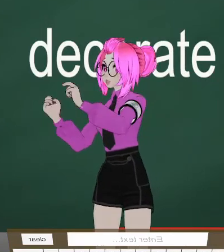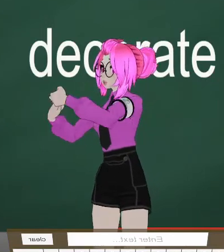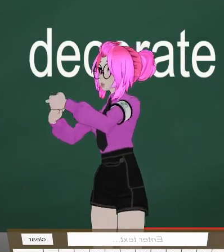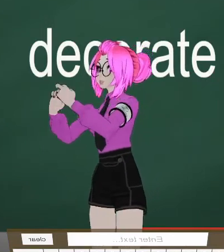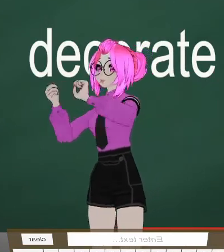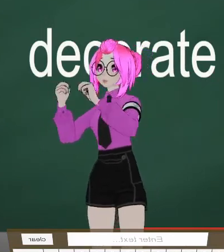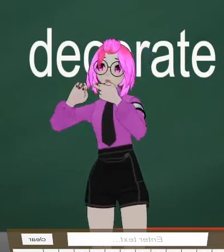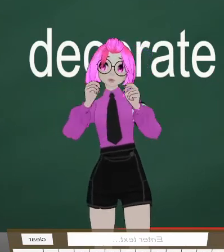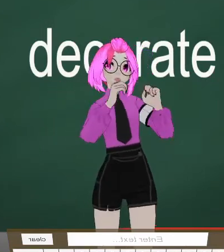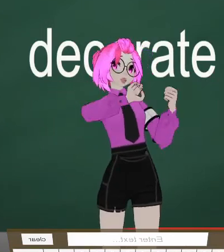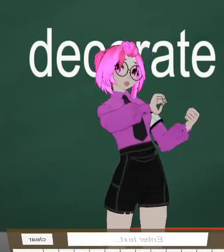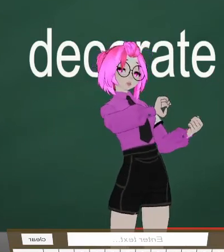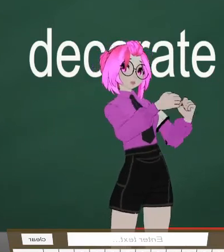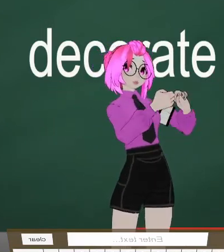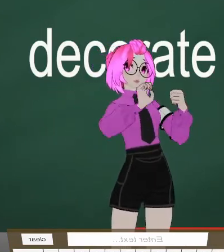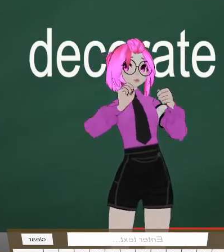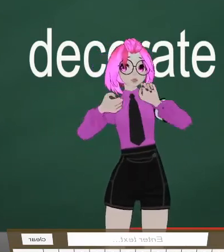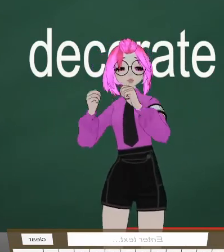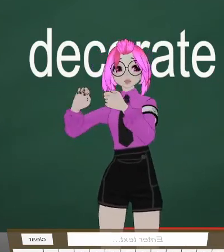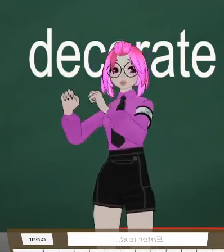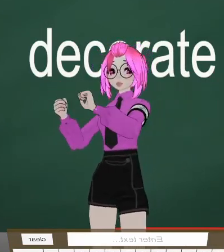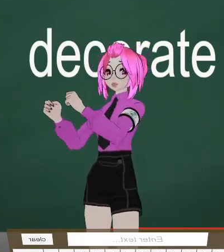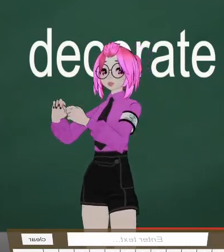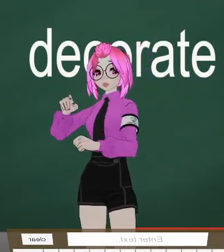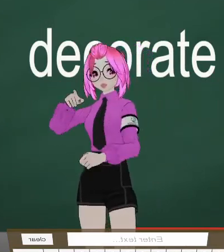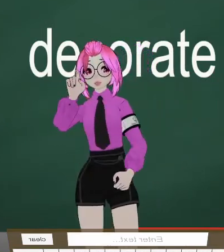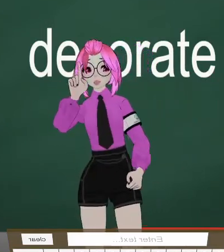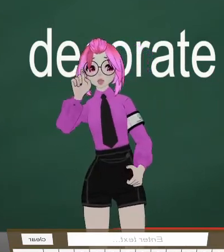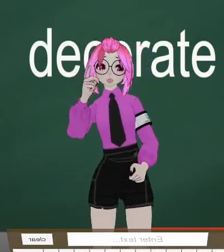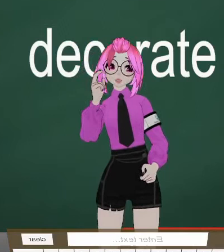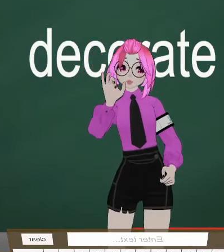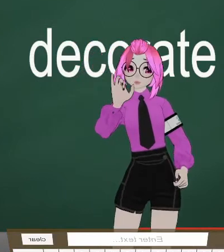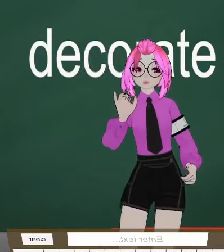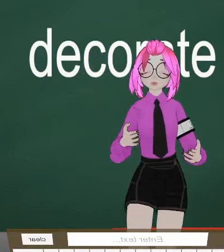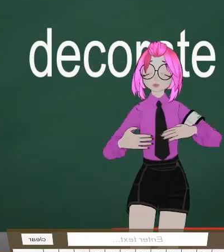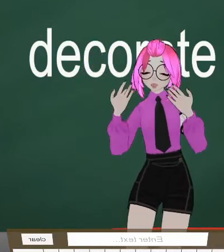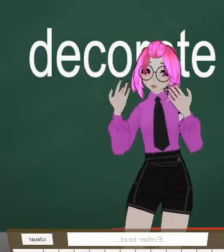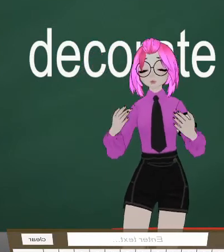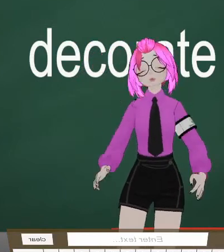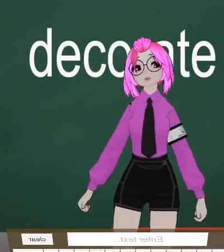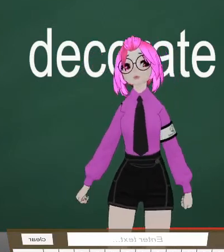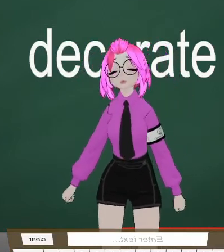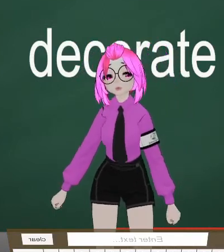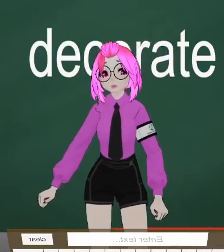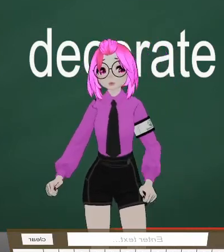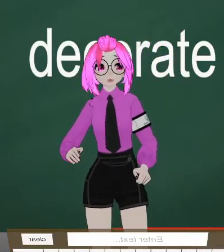that you're going to see decorate decorate you have a question kai yeah um so is this